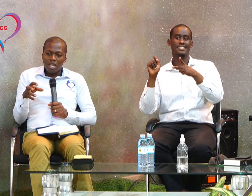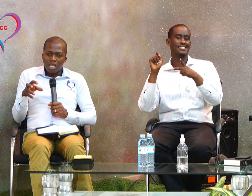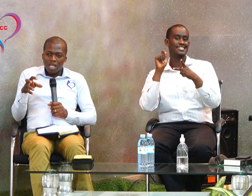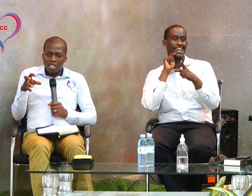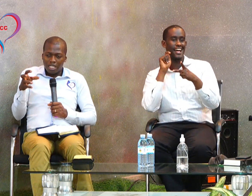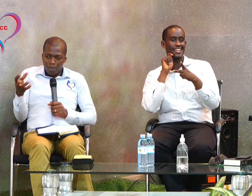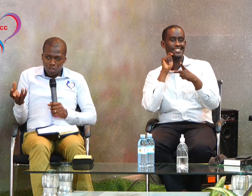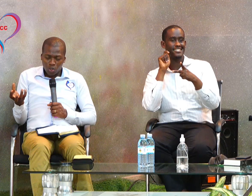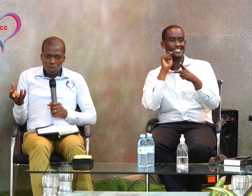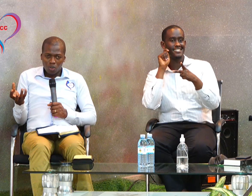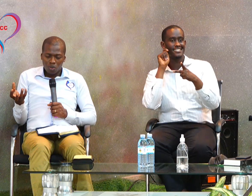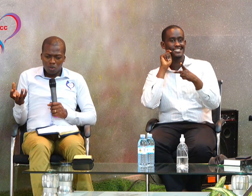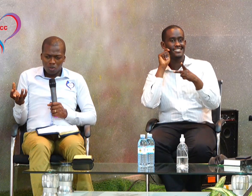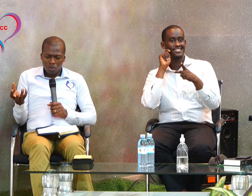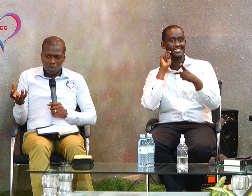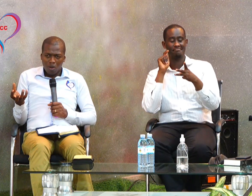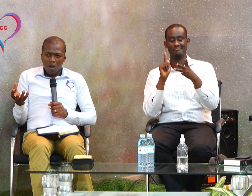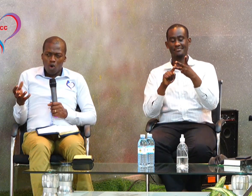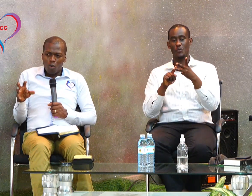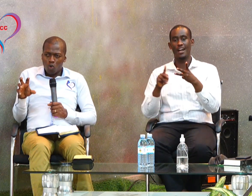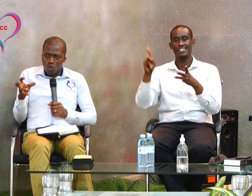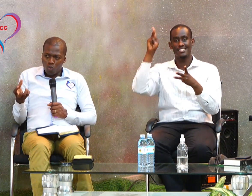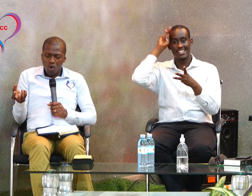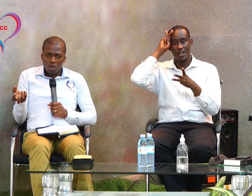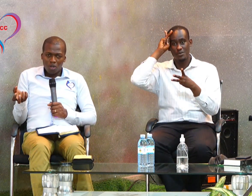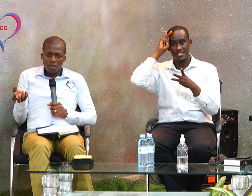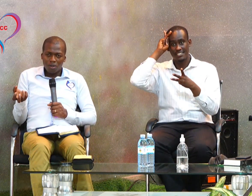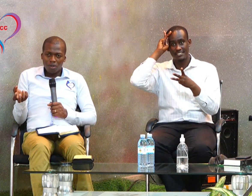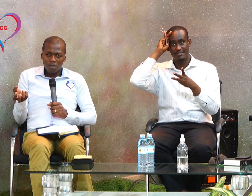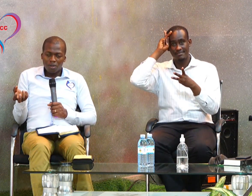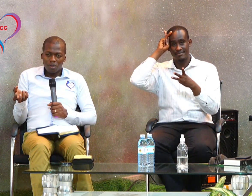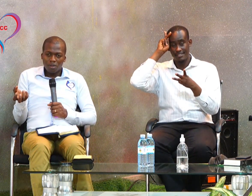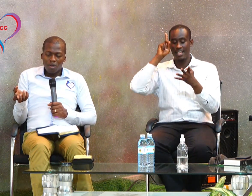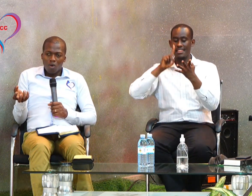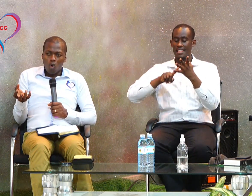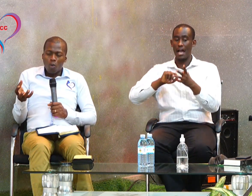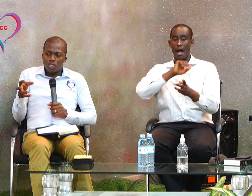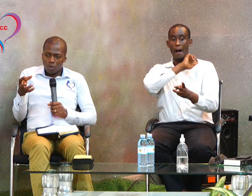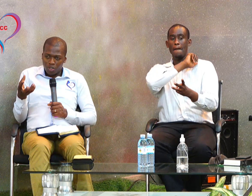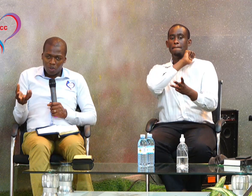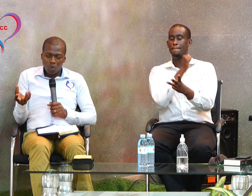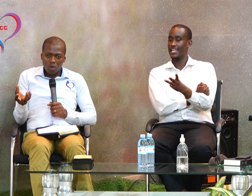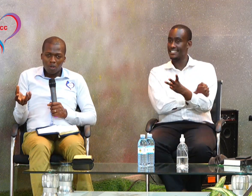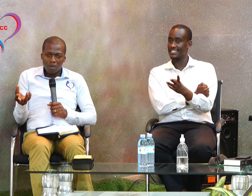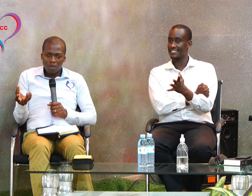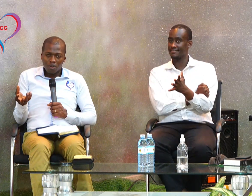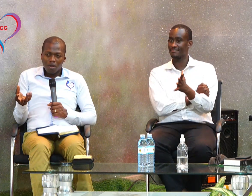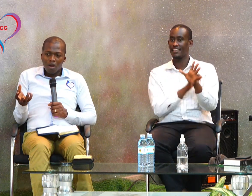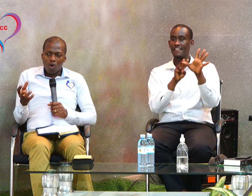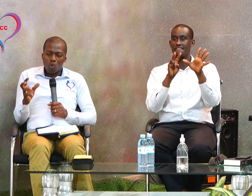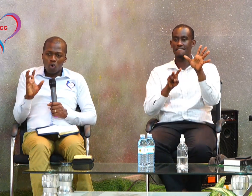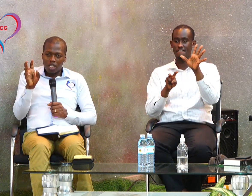Ekirala ekirabo kyo. Skills. Obukugu bwo. Ability. Obusobozi bwo.